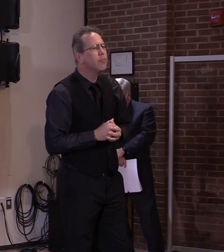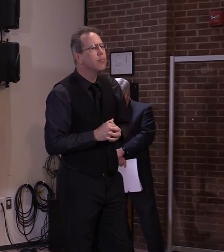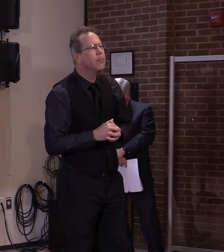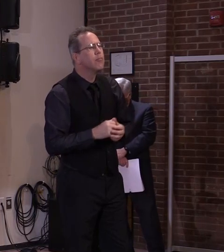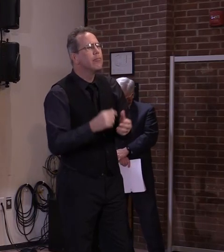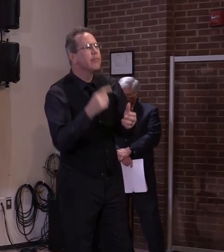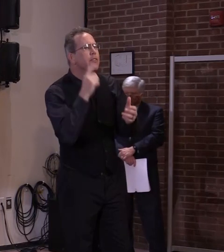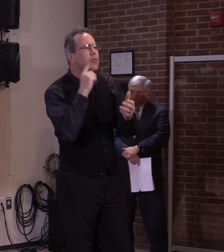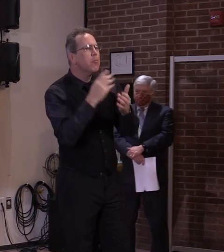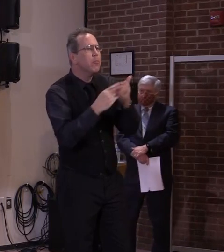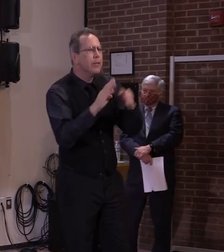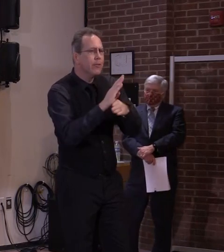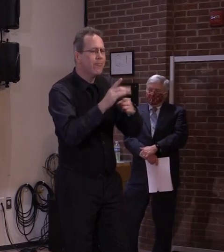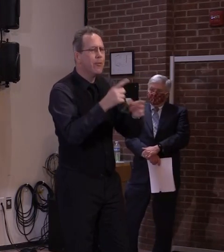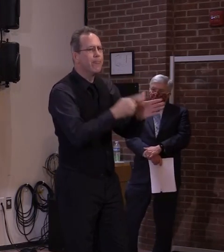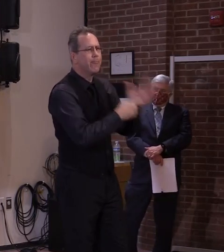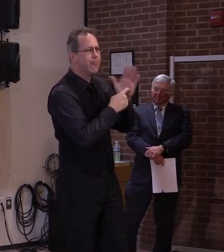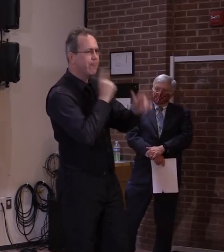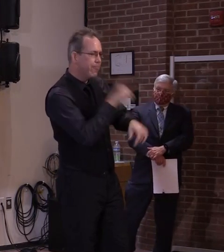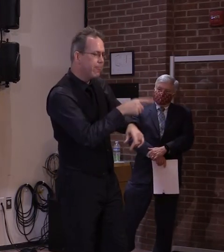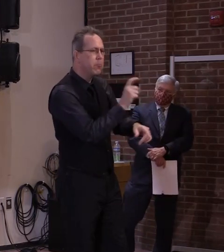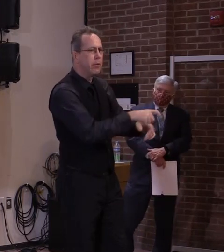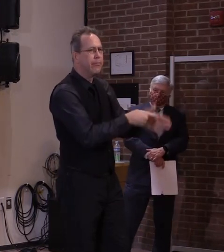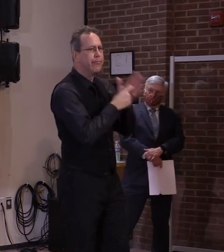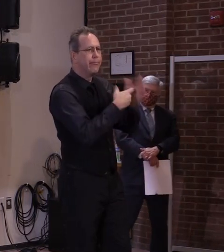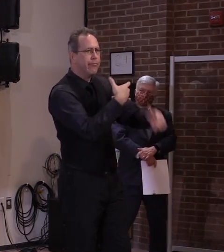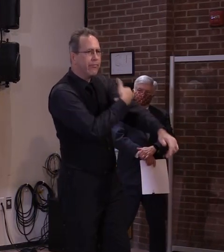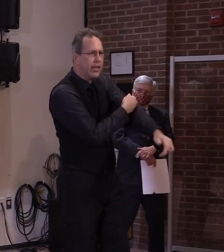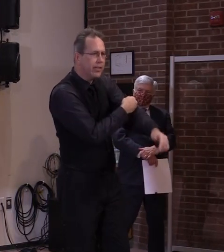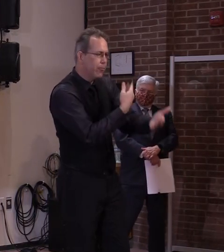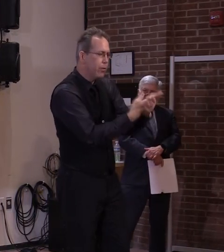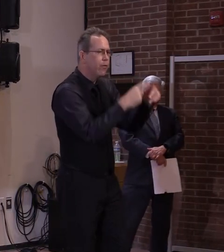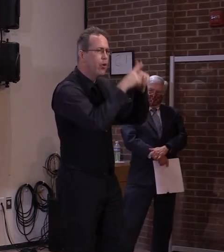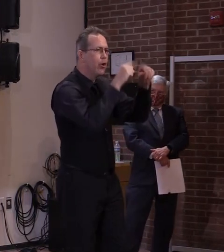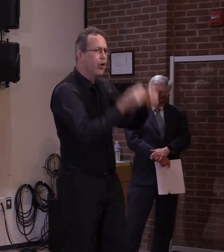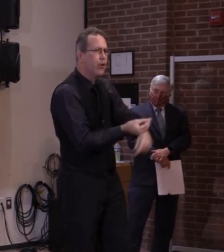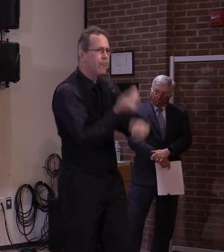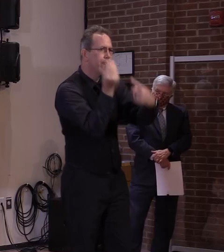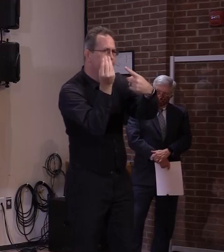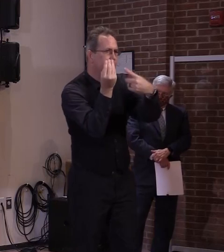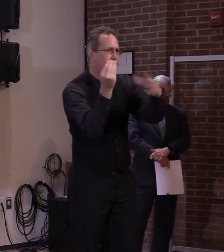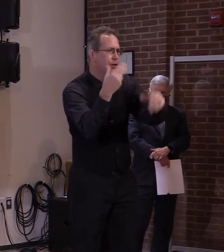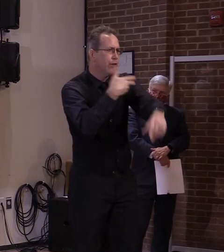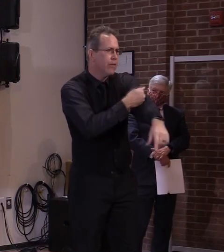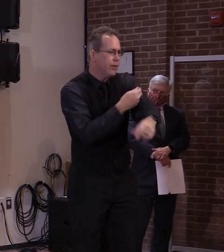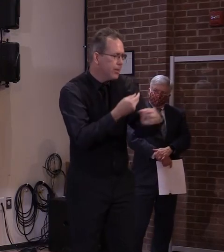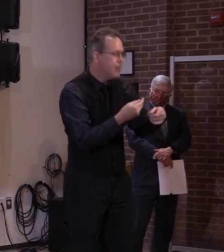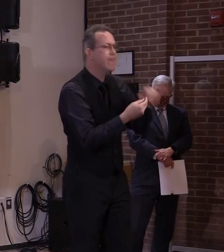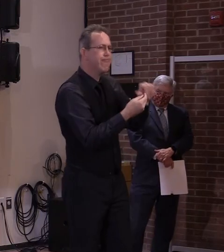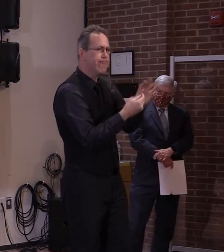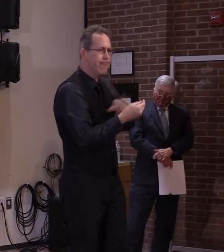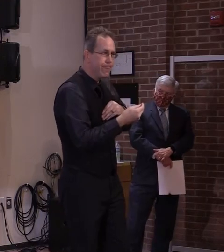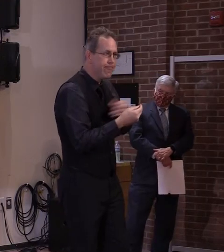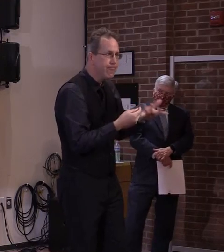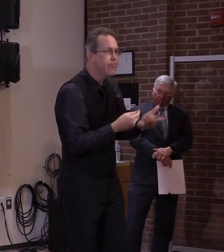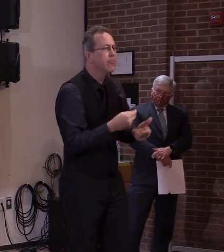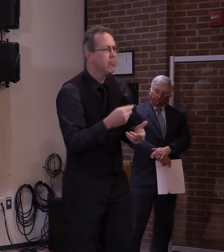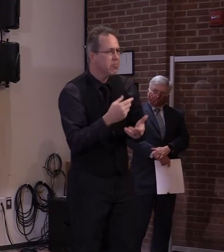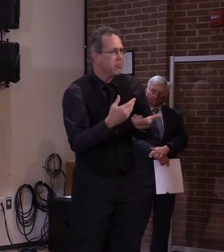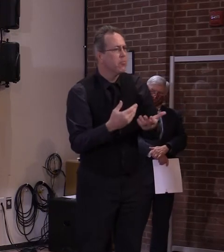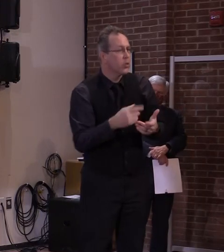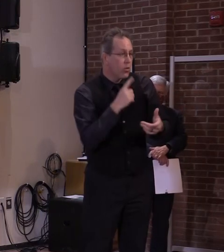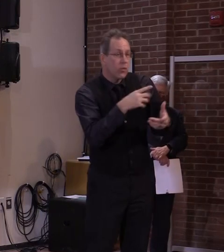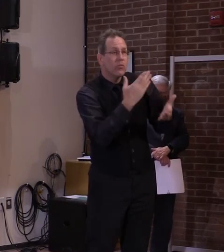place at various restaurants, bars, resorts, and event venues in Vermont and can sustainably increase vaccination